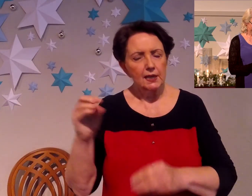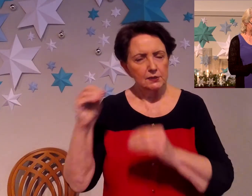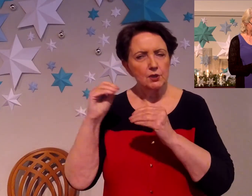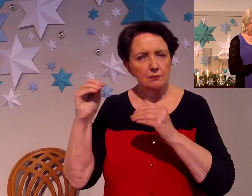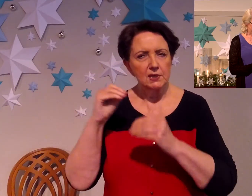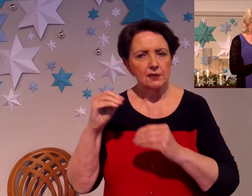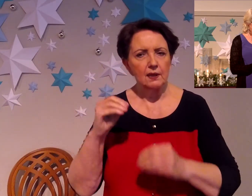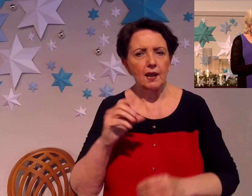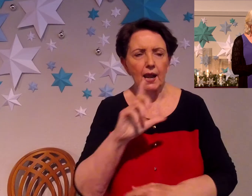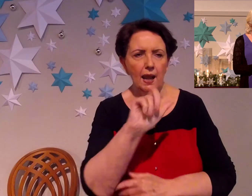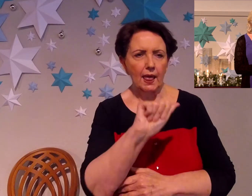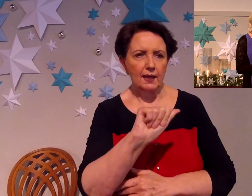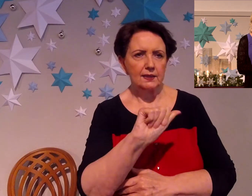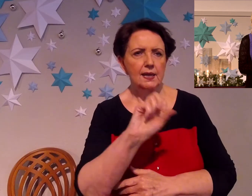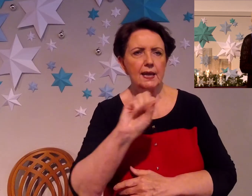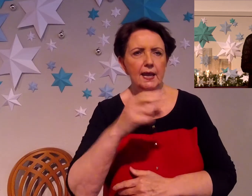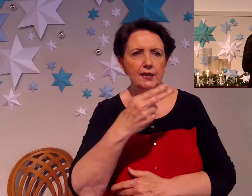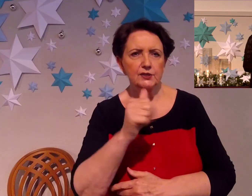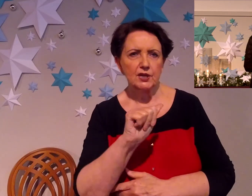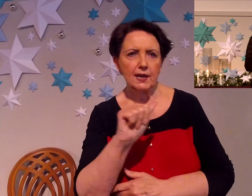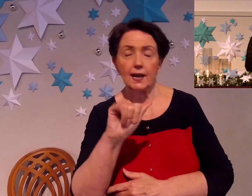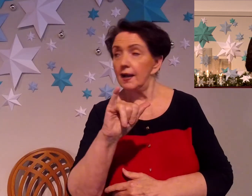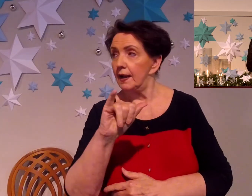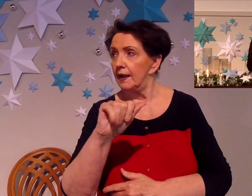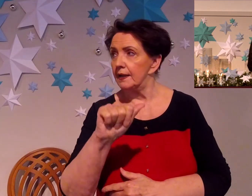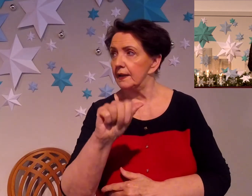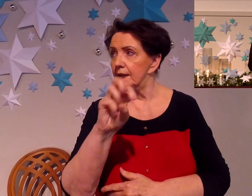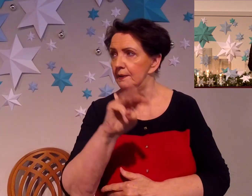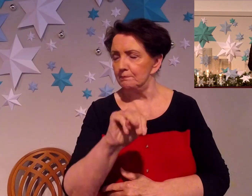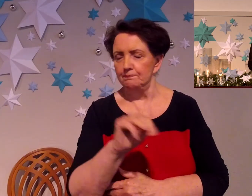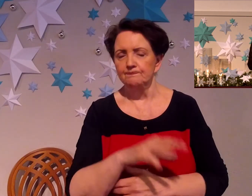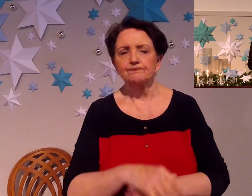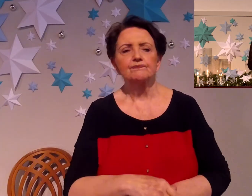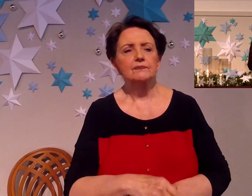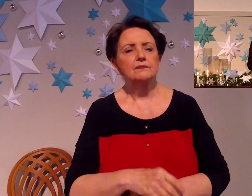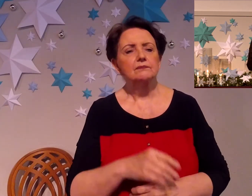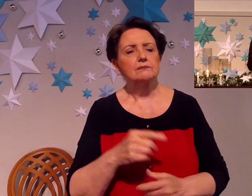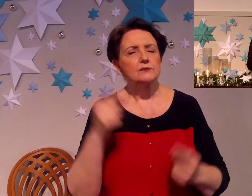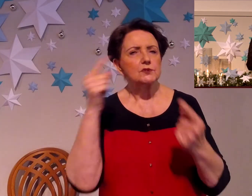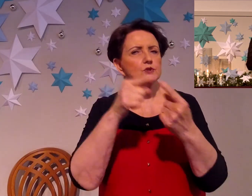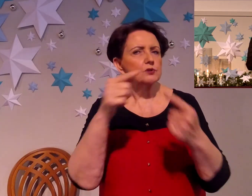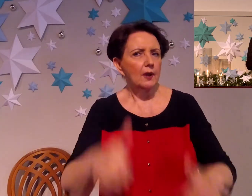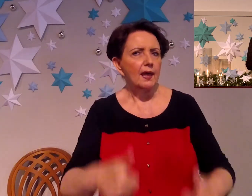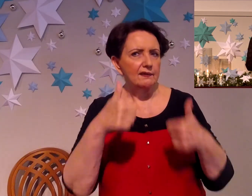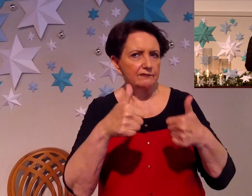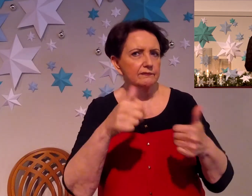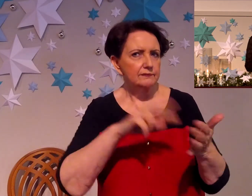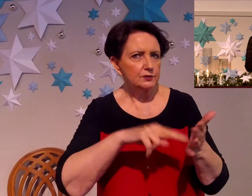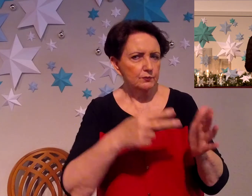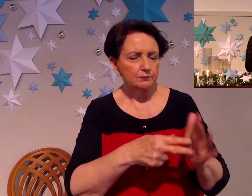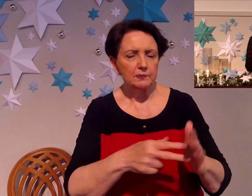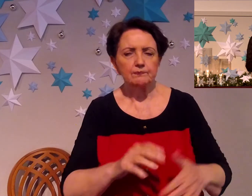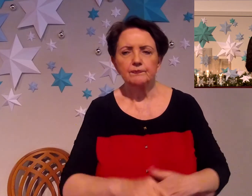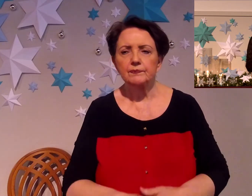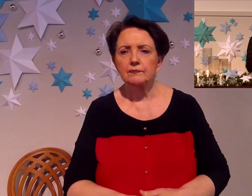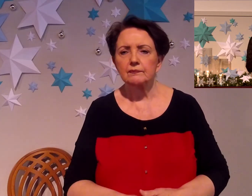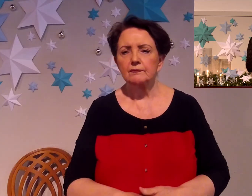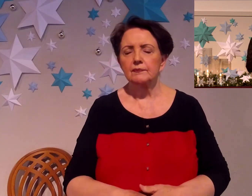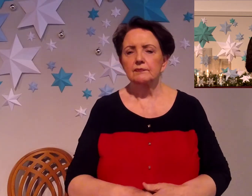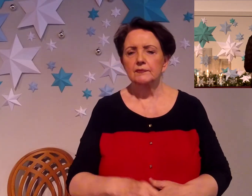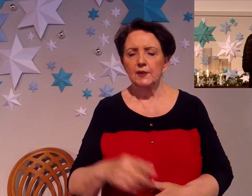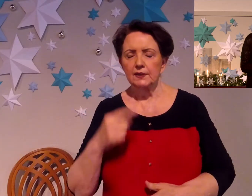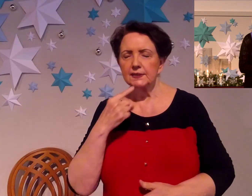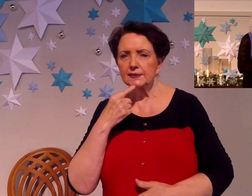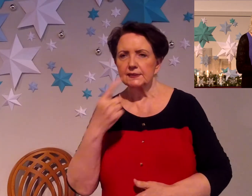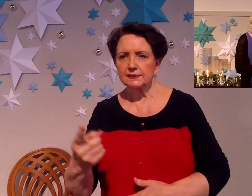l'chaim, which he told me meant to life. He always said it with great enthusiasm. Is it